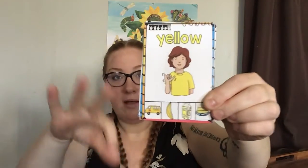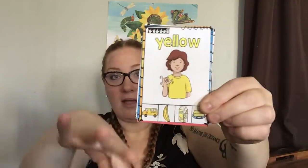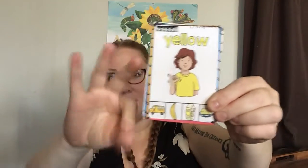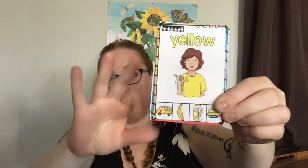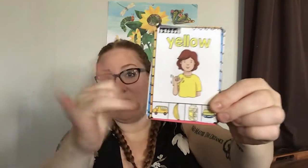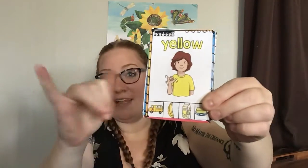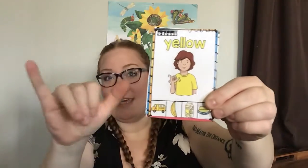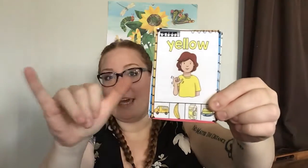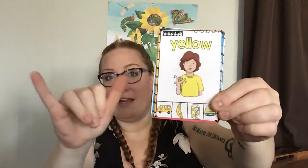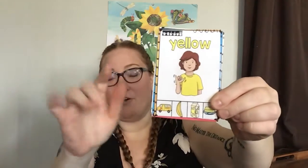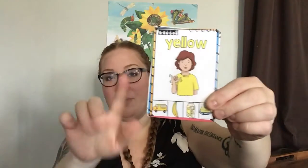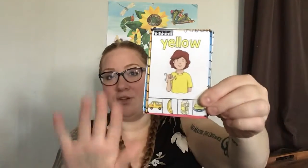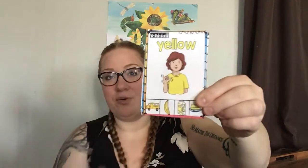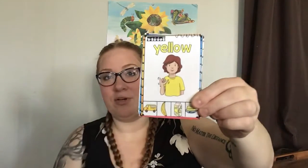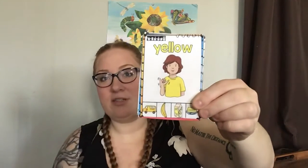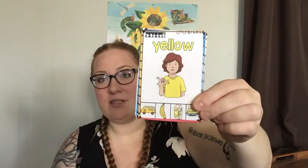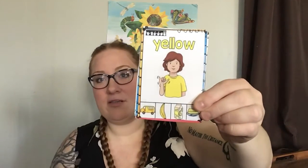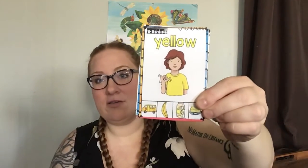Can you find the yellow in yours?